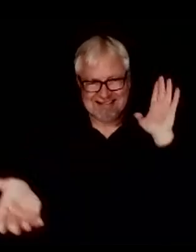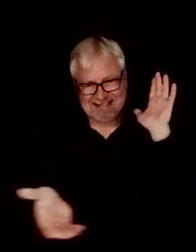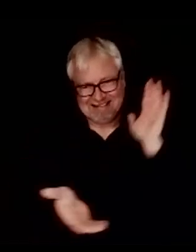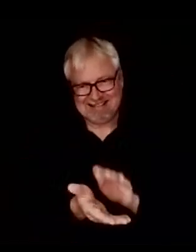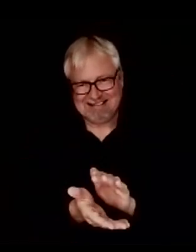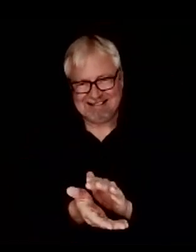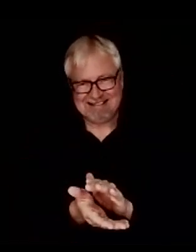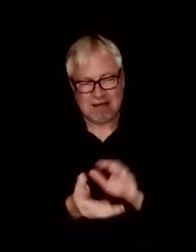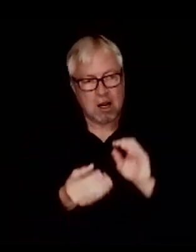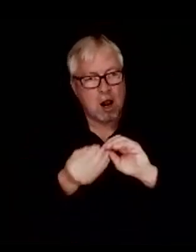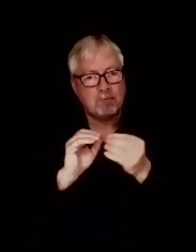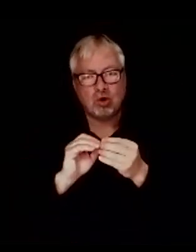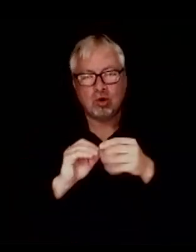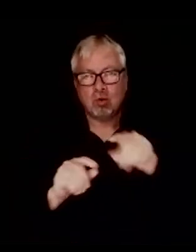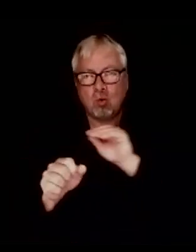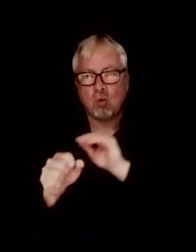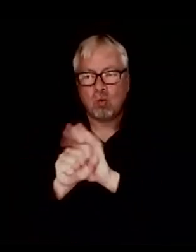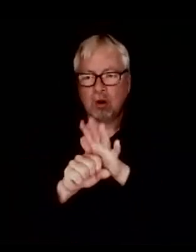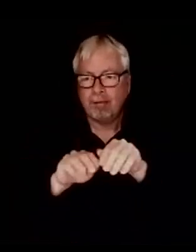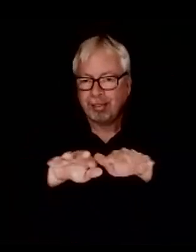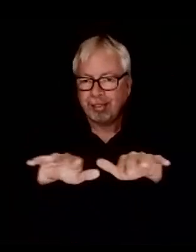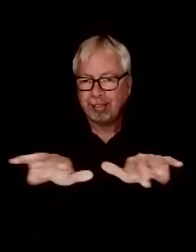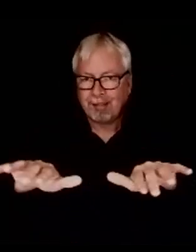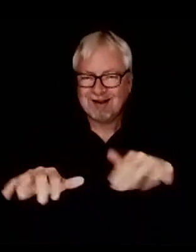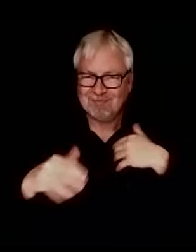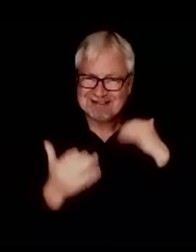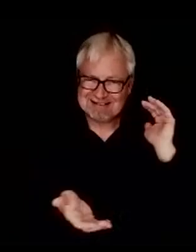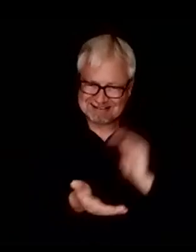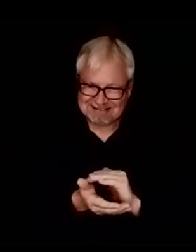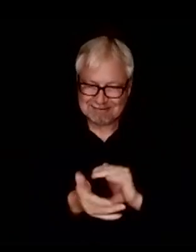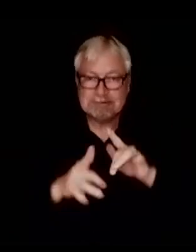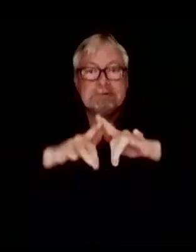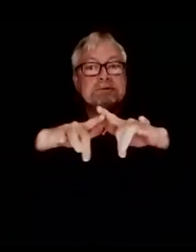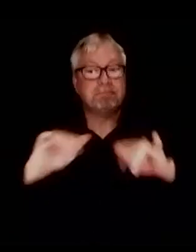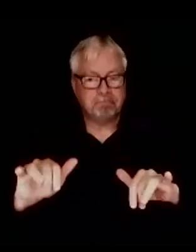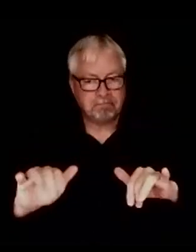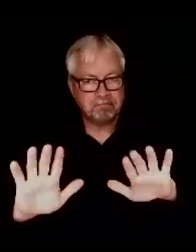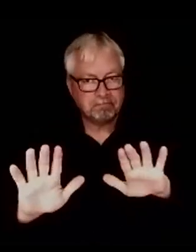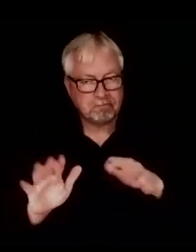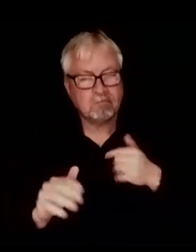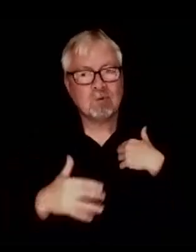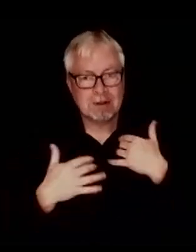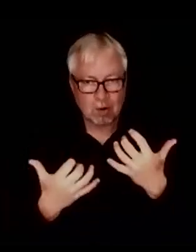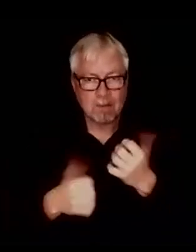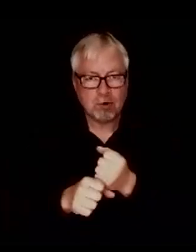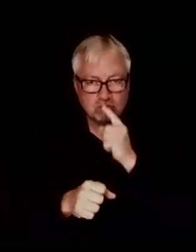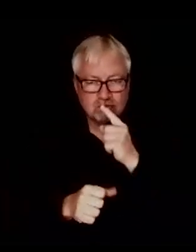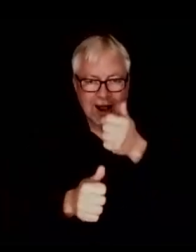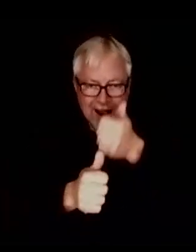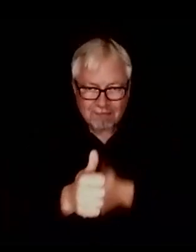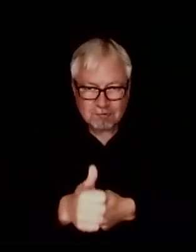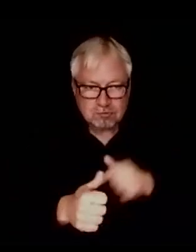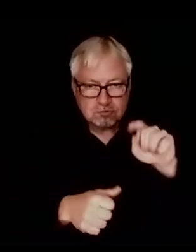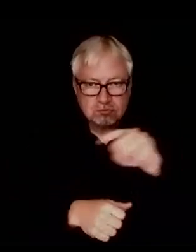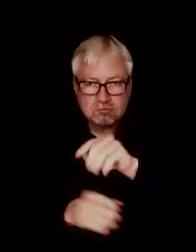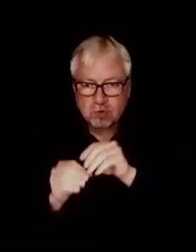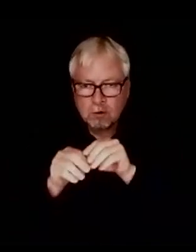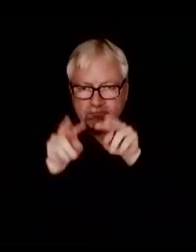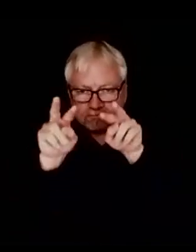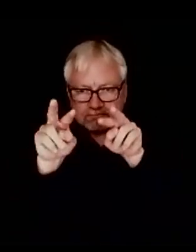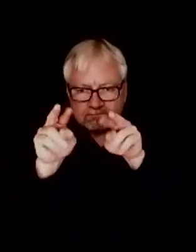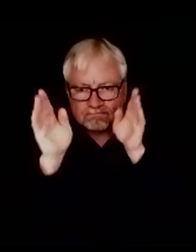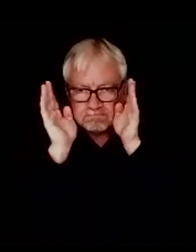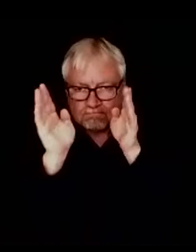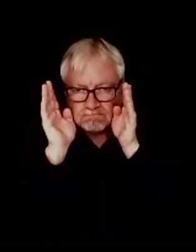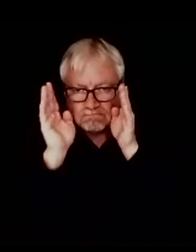that folks pay attention to all those other precautions. I mentioned, that these